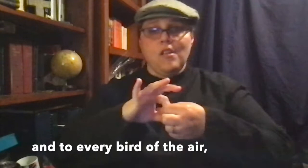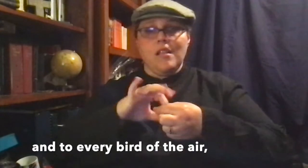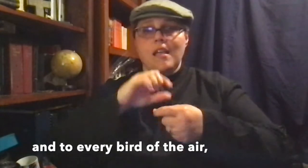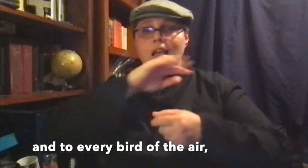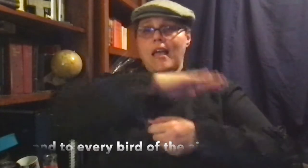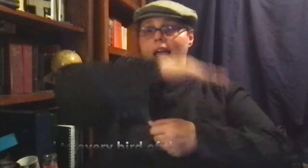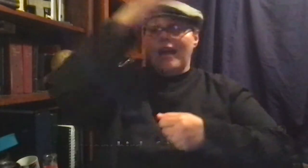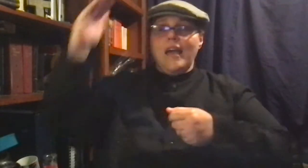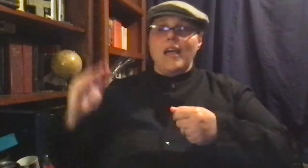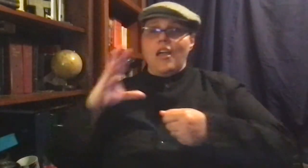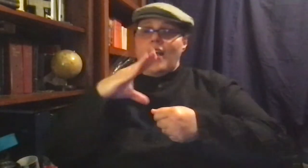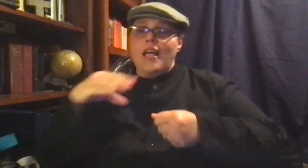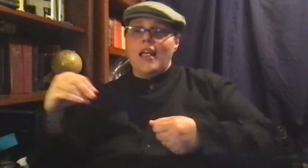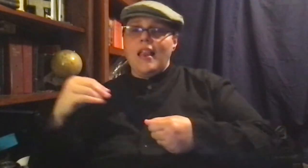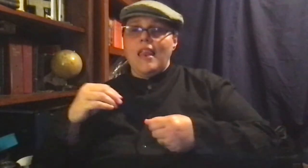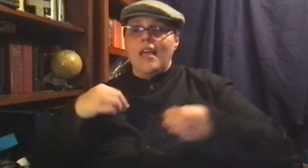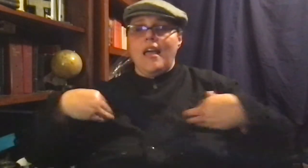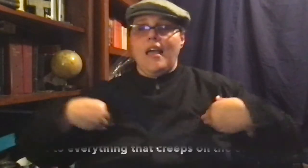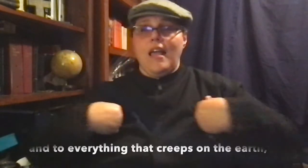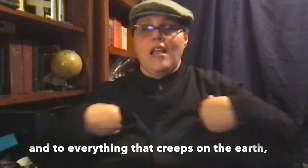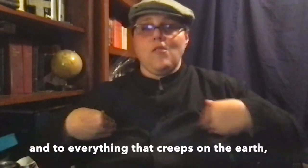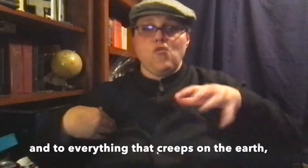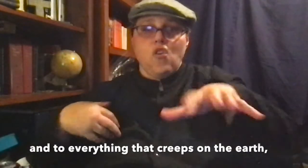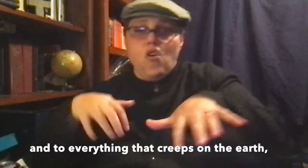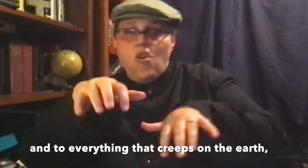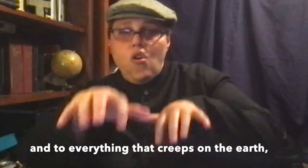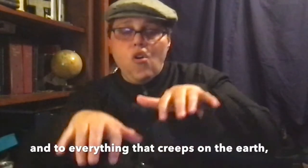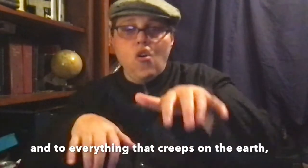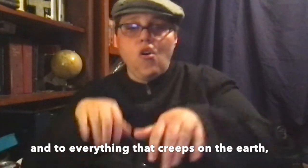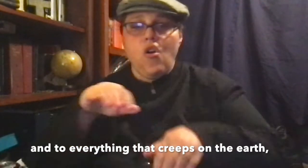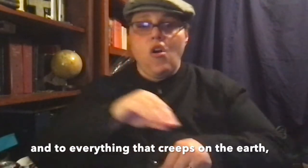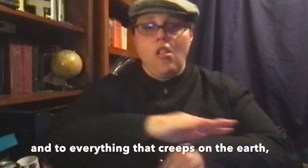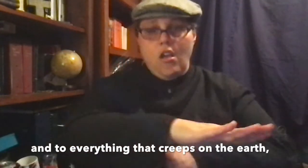and to everything that creeps on the earth,